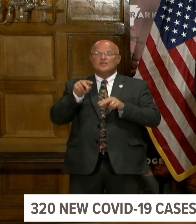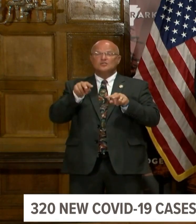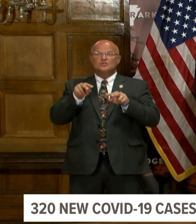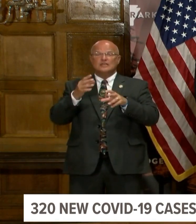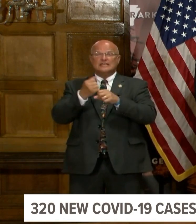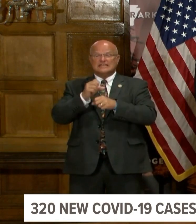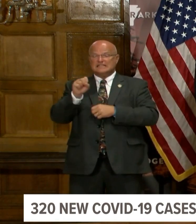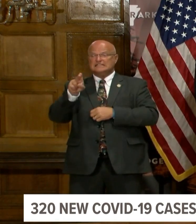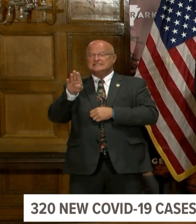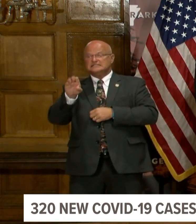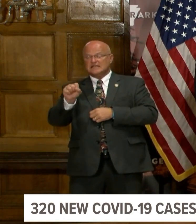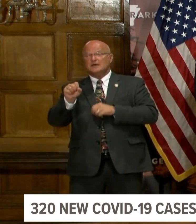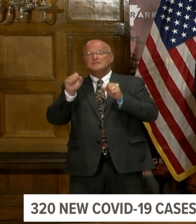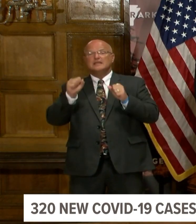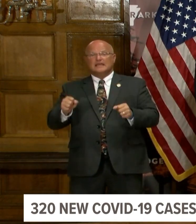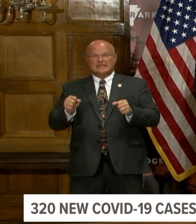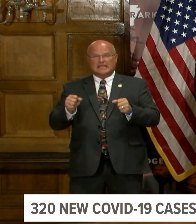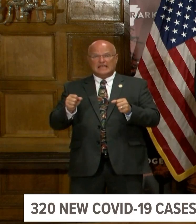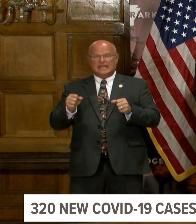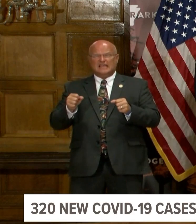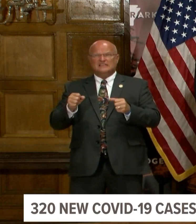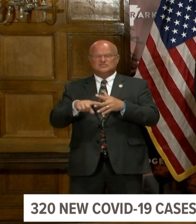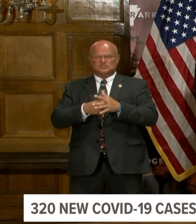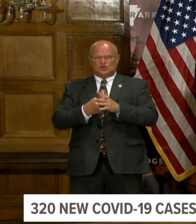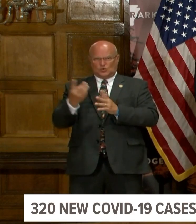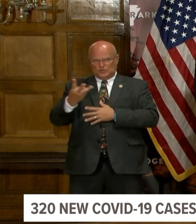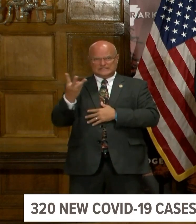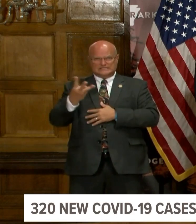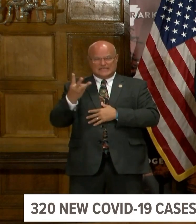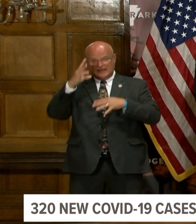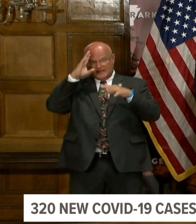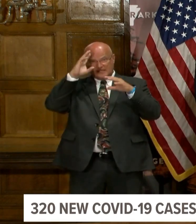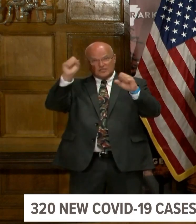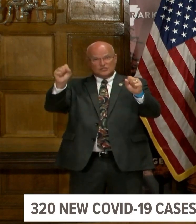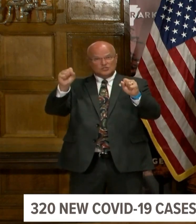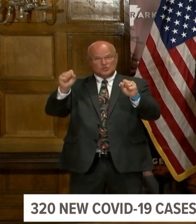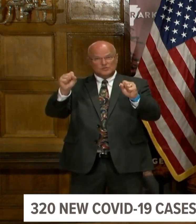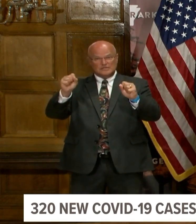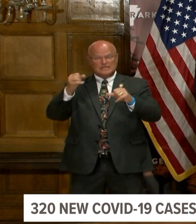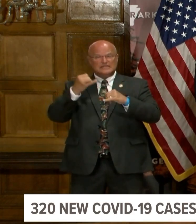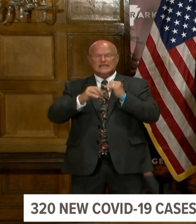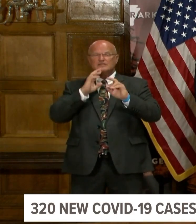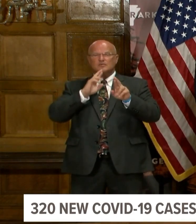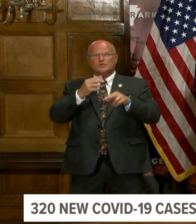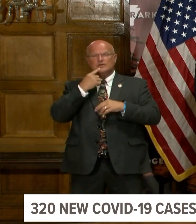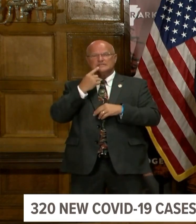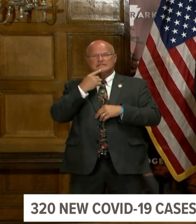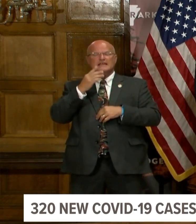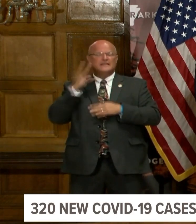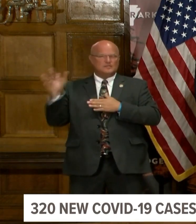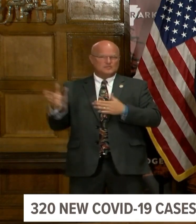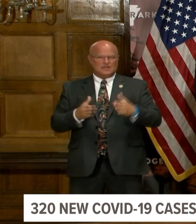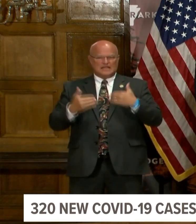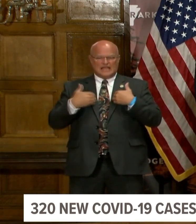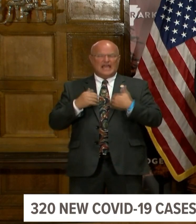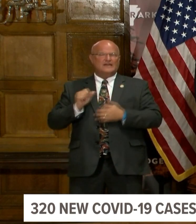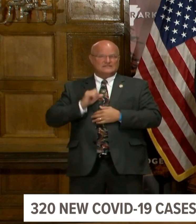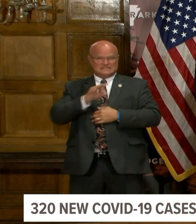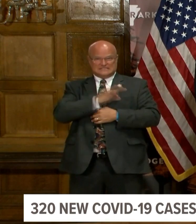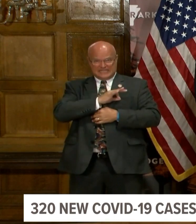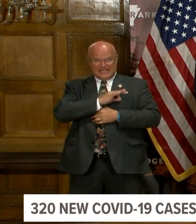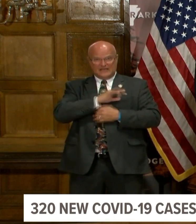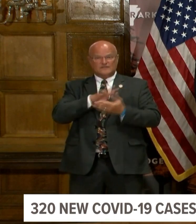getting subs so that they can delay the start until Wednesday. And the superintendent last report said that they were planning on having staff